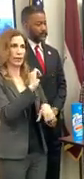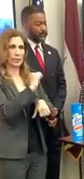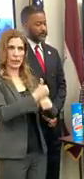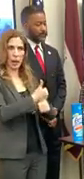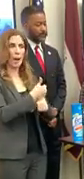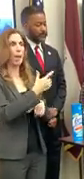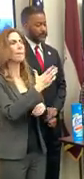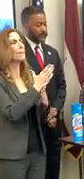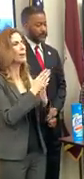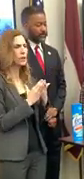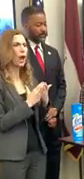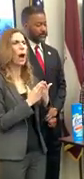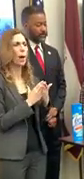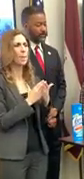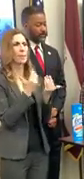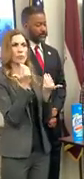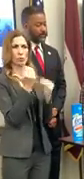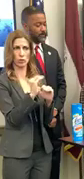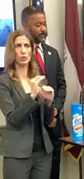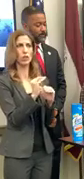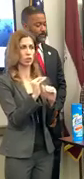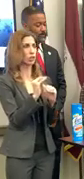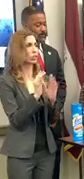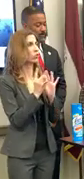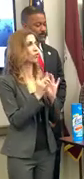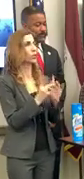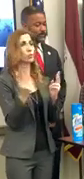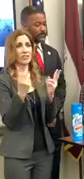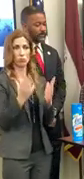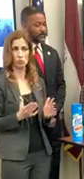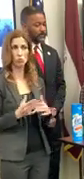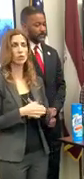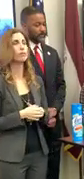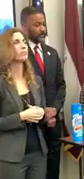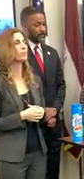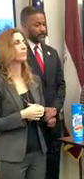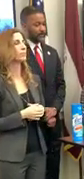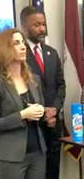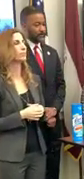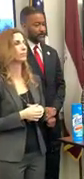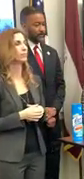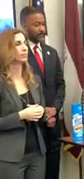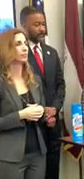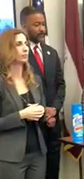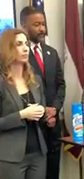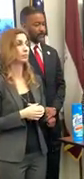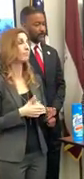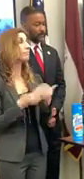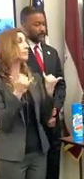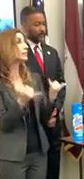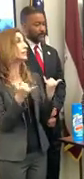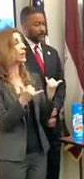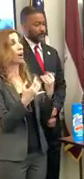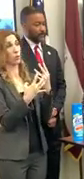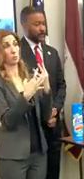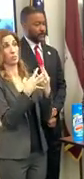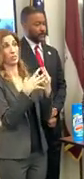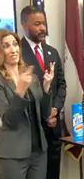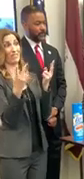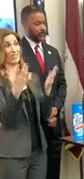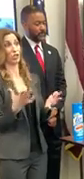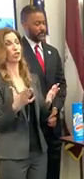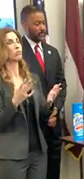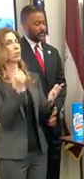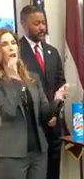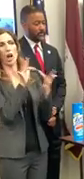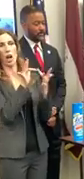place some restrictions around visitors, and is, I think at this point, visits are